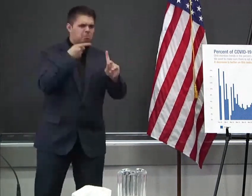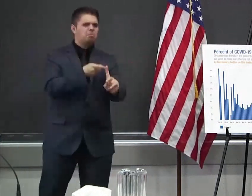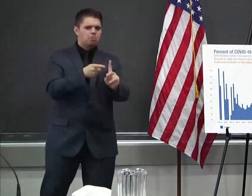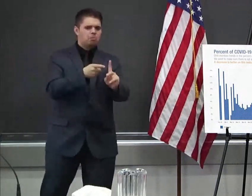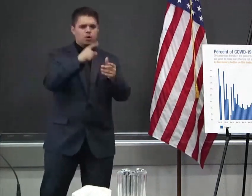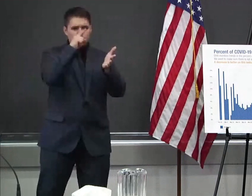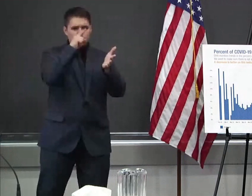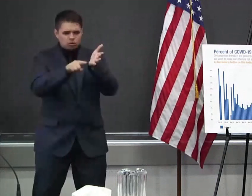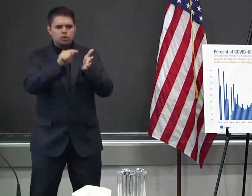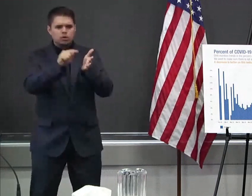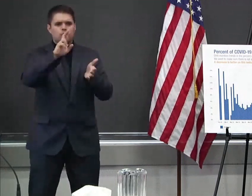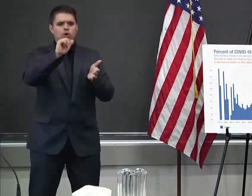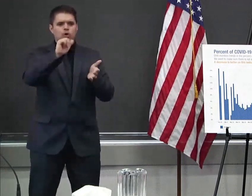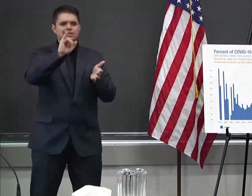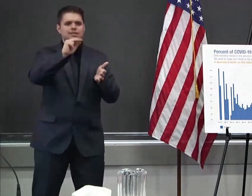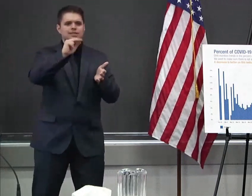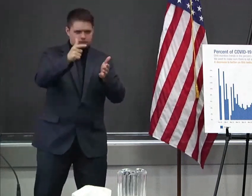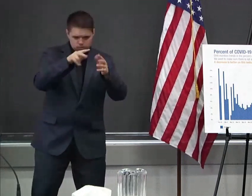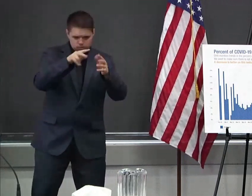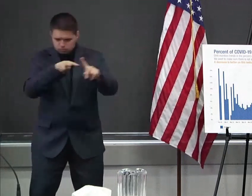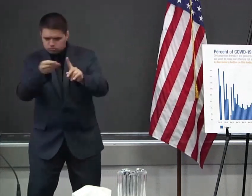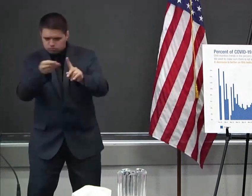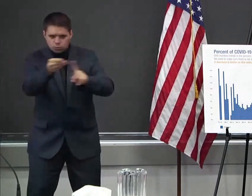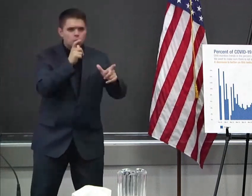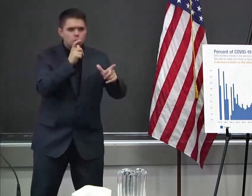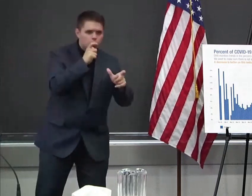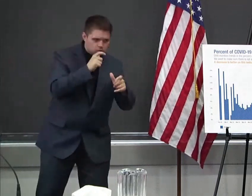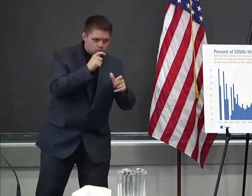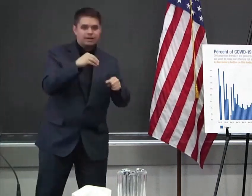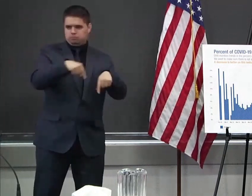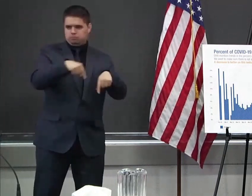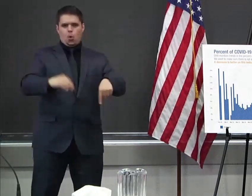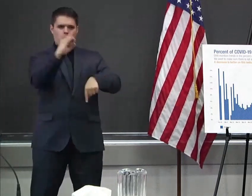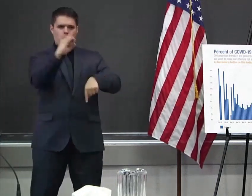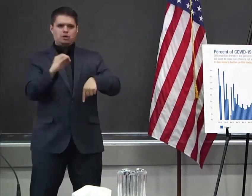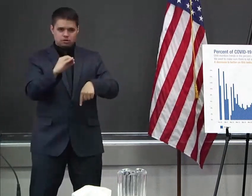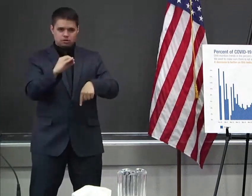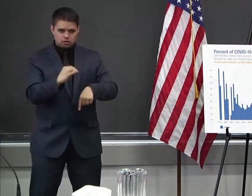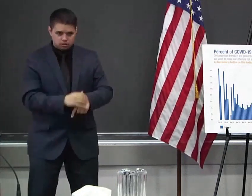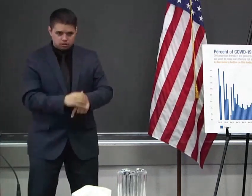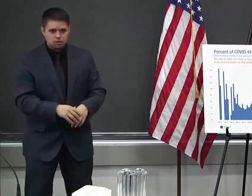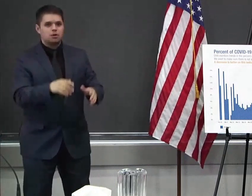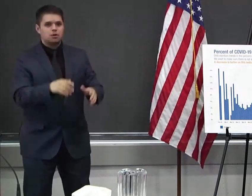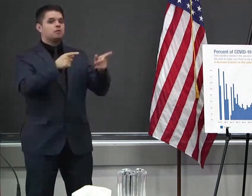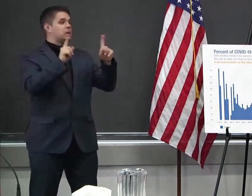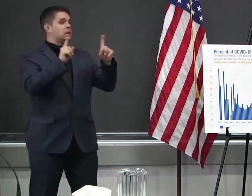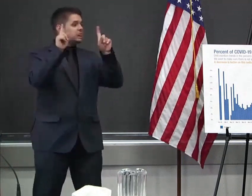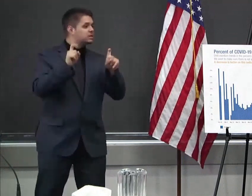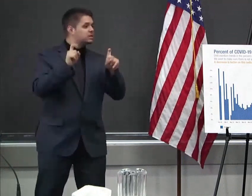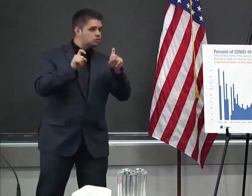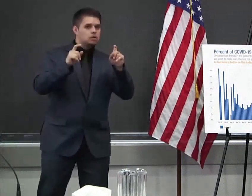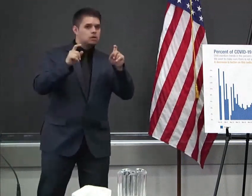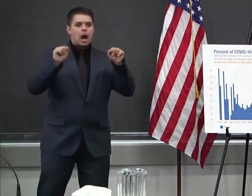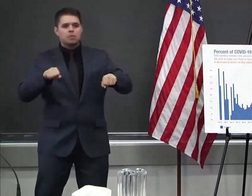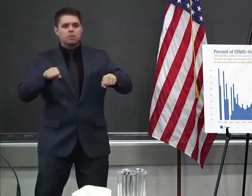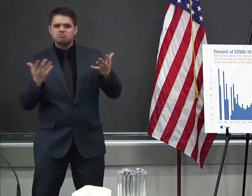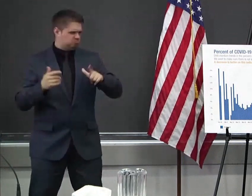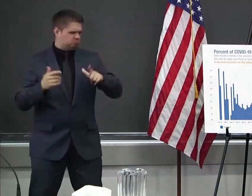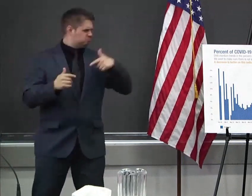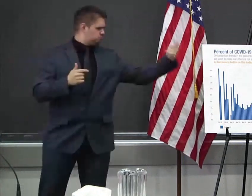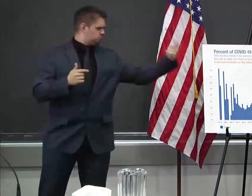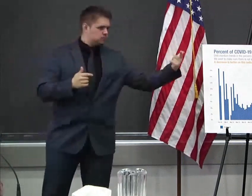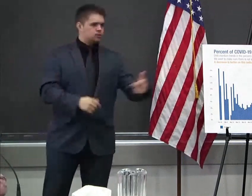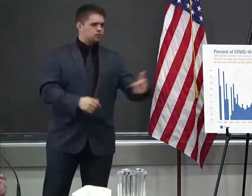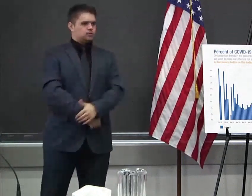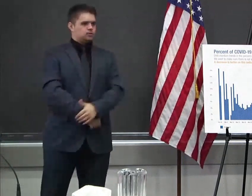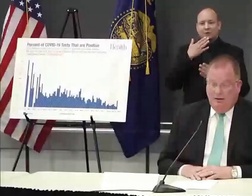deployed around the state, as well as the latest update on the state's testing capacity. Director Allen. Thank you, Governor